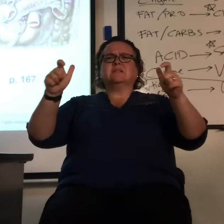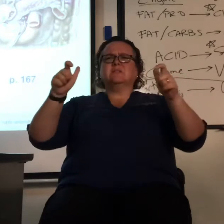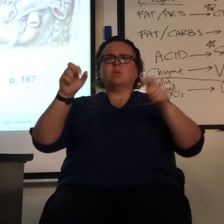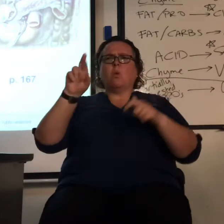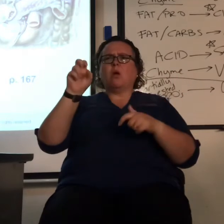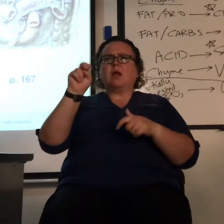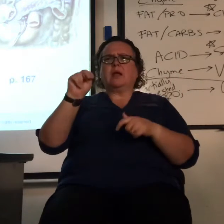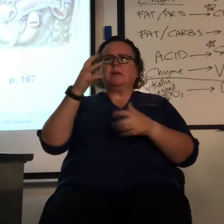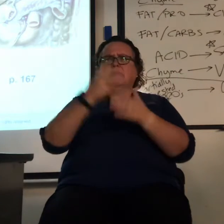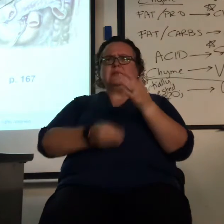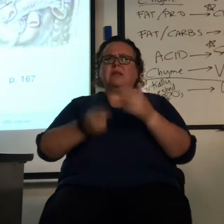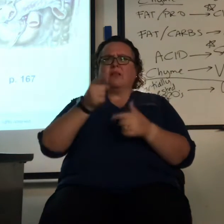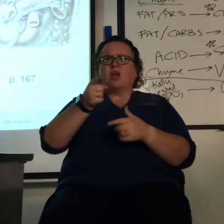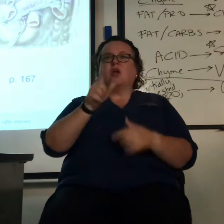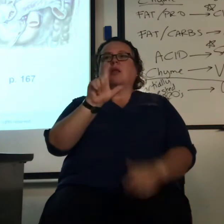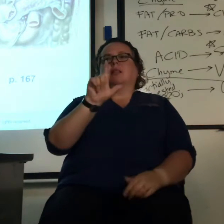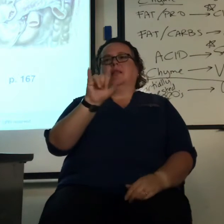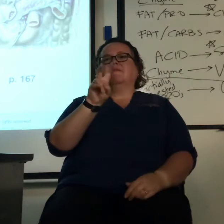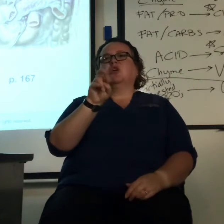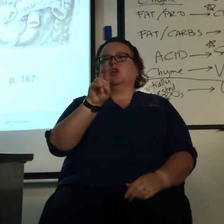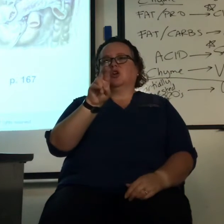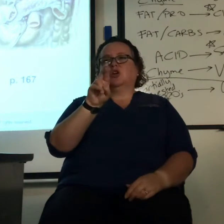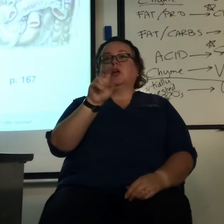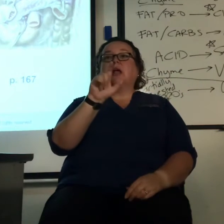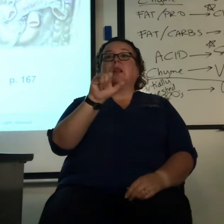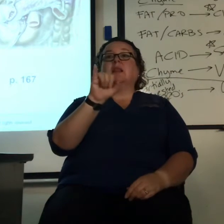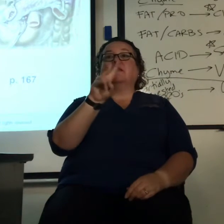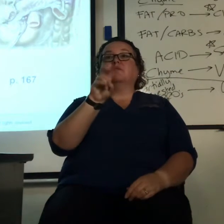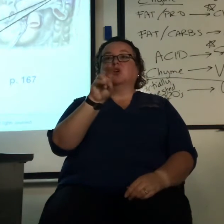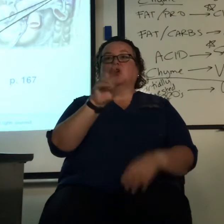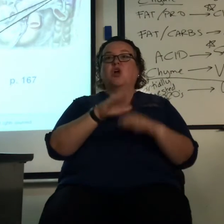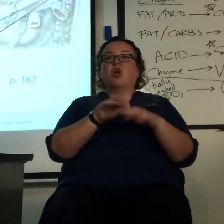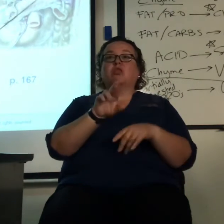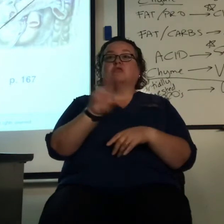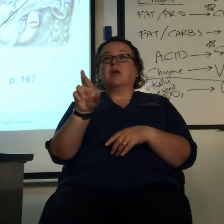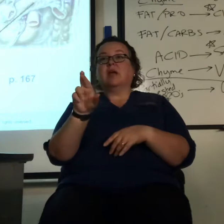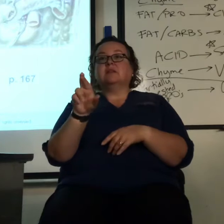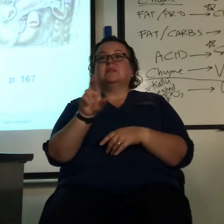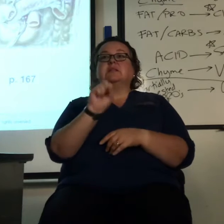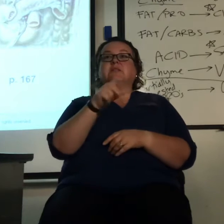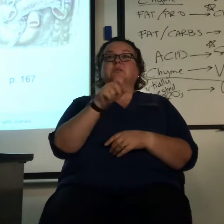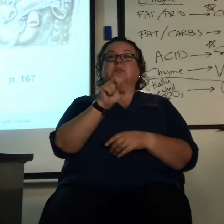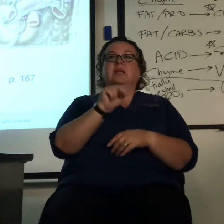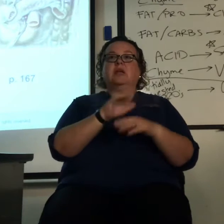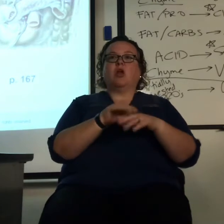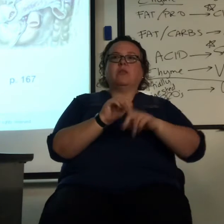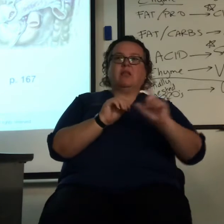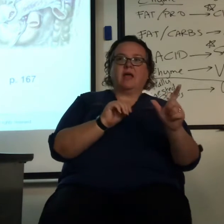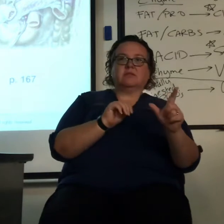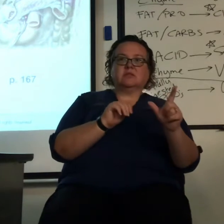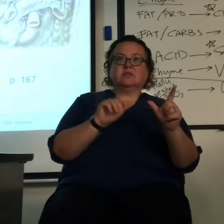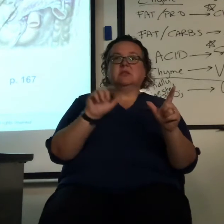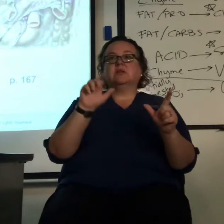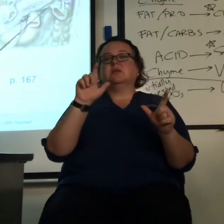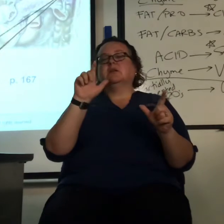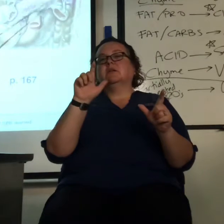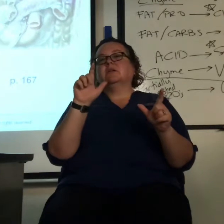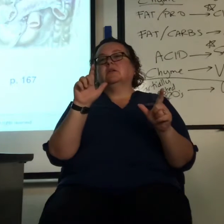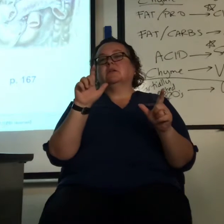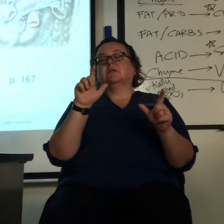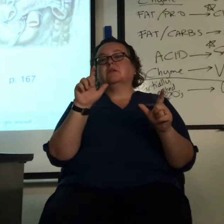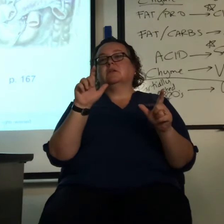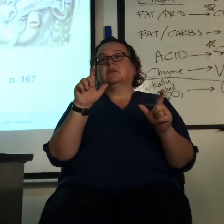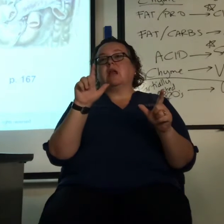here? Liver. Liver on the right, spleen on the left. Always remember that. Liver on the right, spleen on the